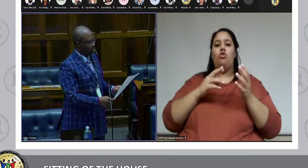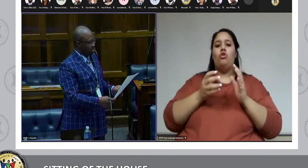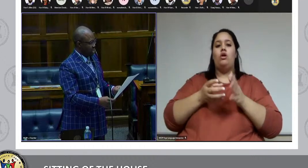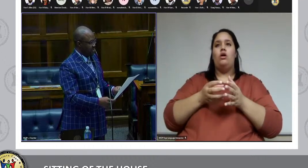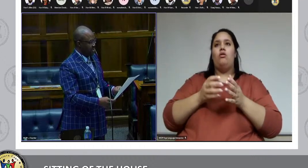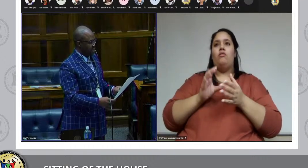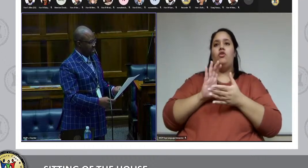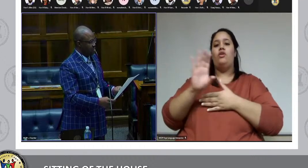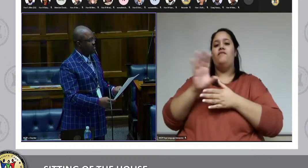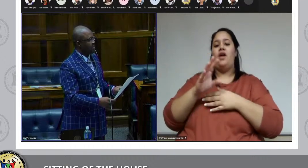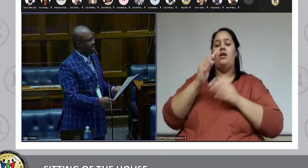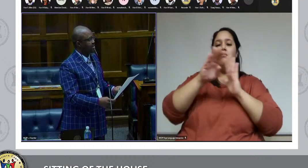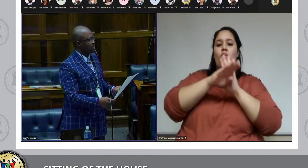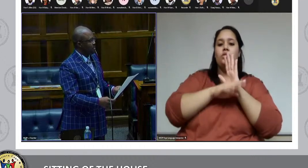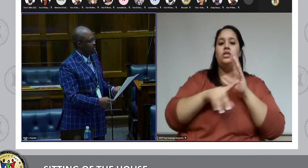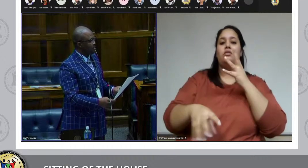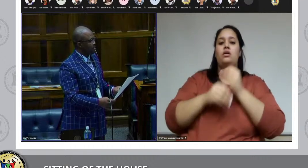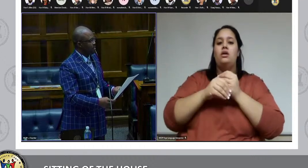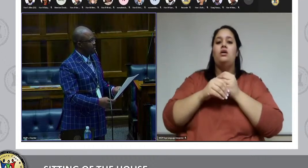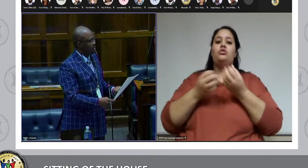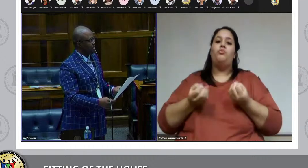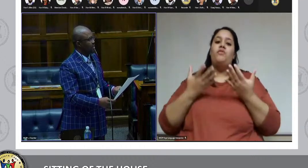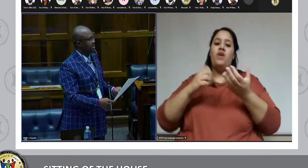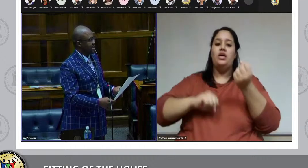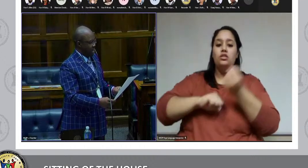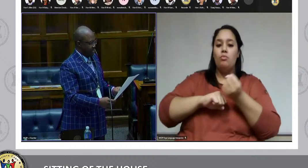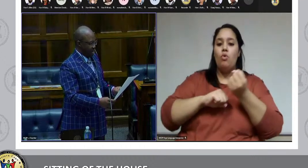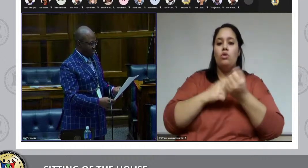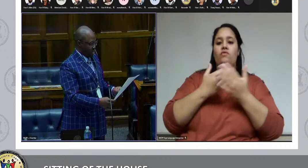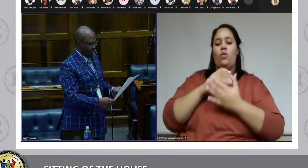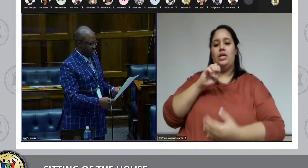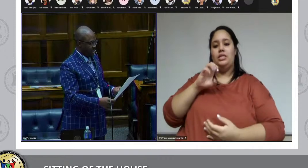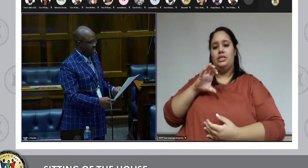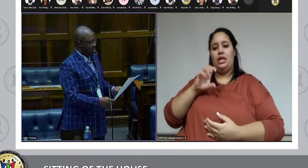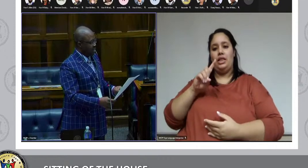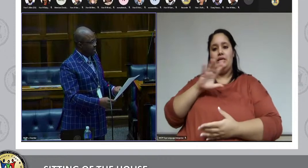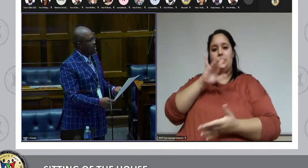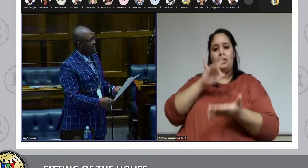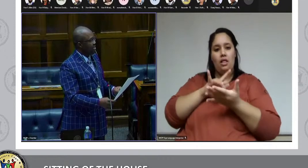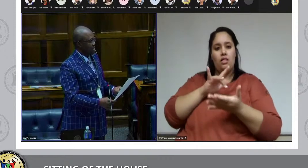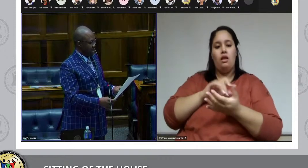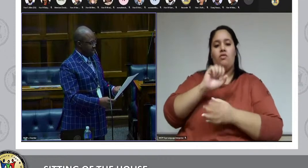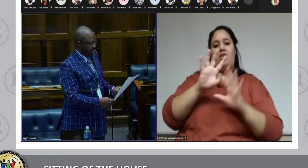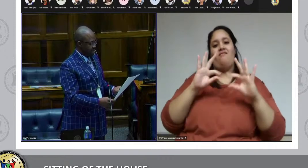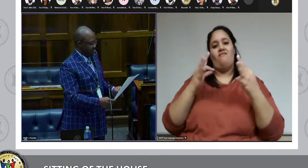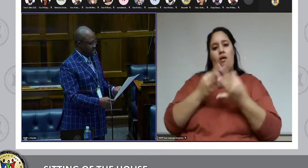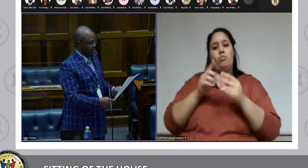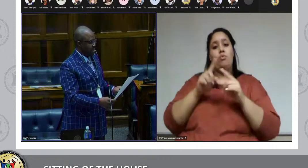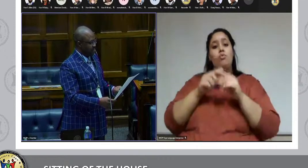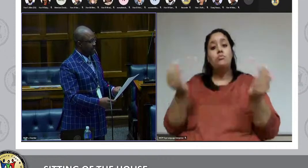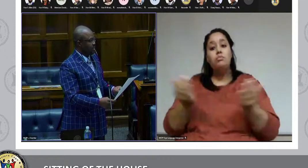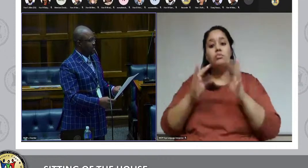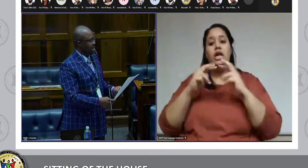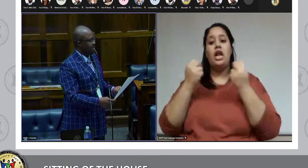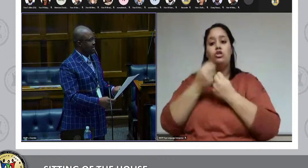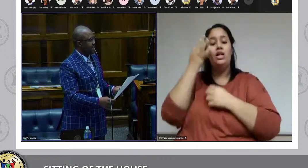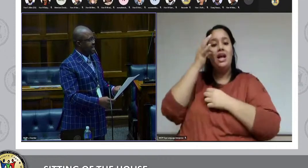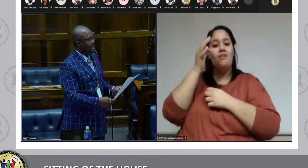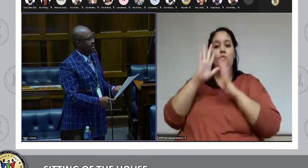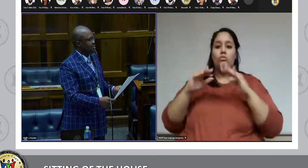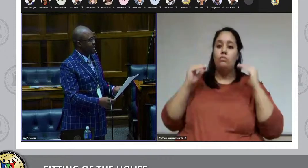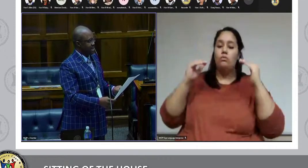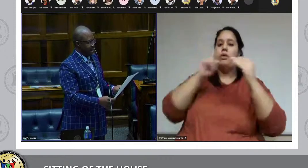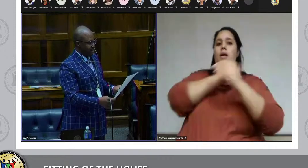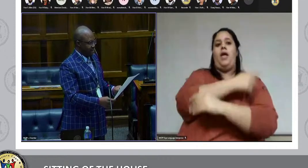in order to achieve the targets of providing support to ECD centers and their workers. Furthermore, we urge our national government to live up to the